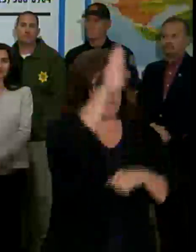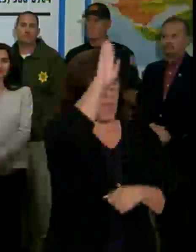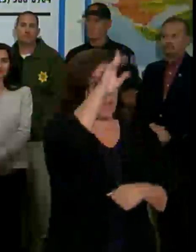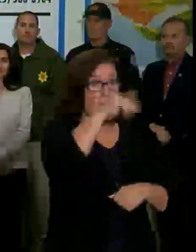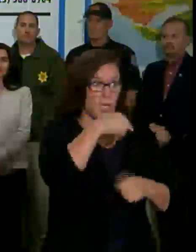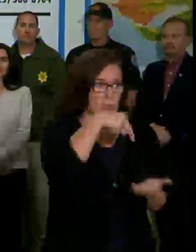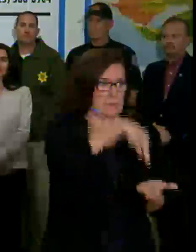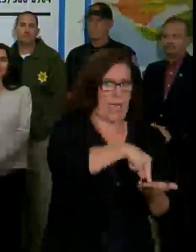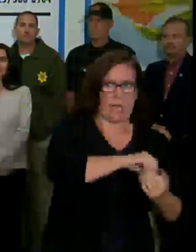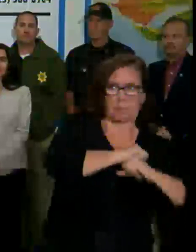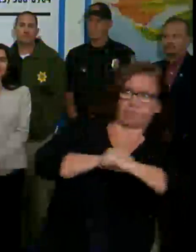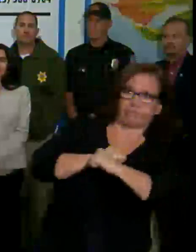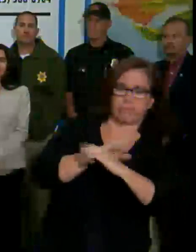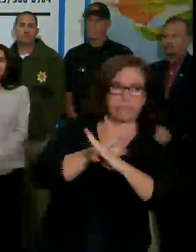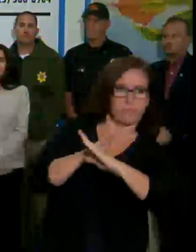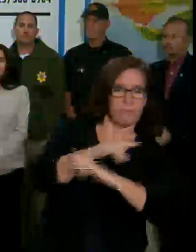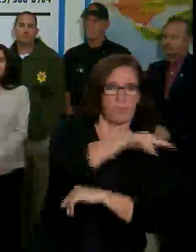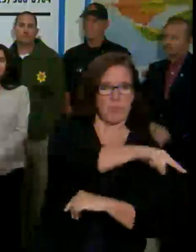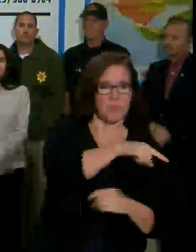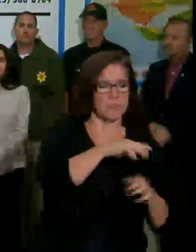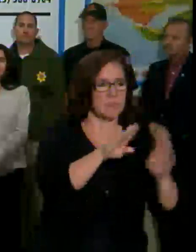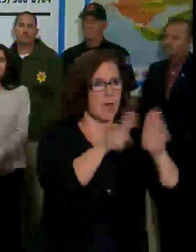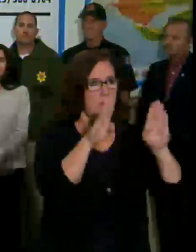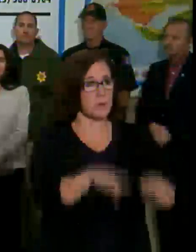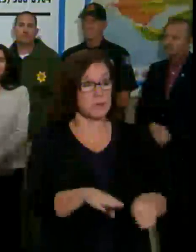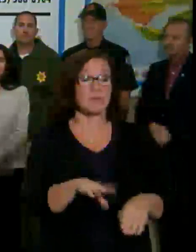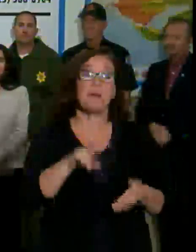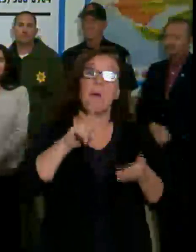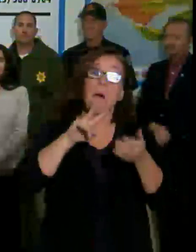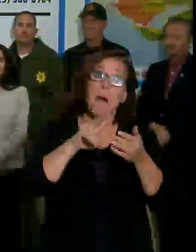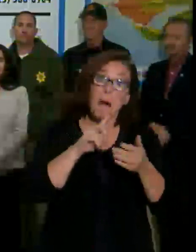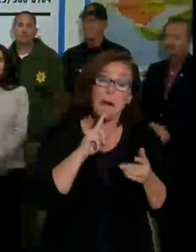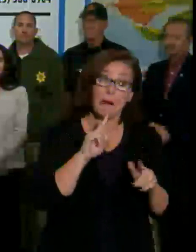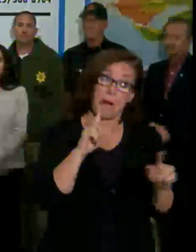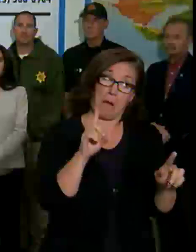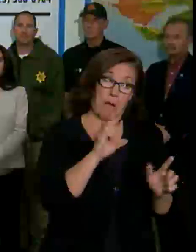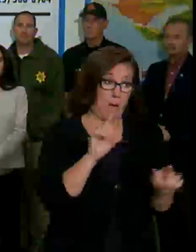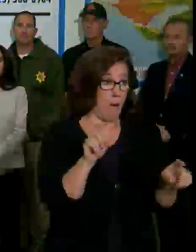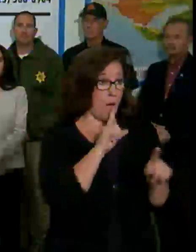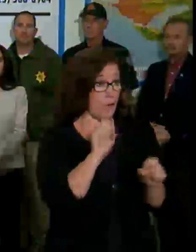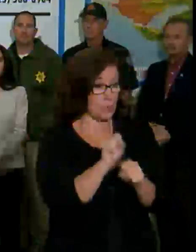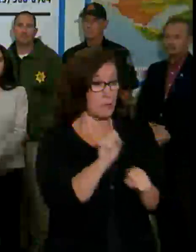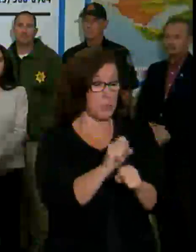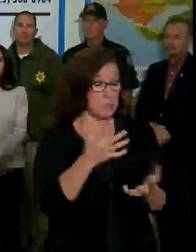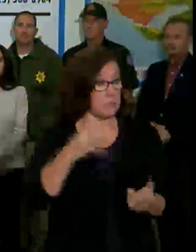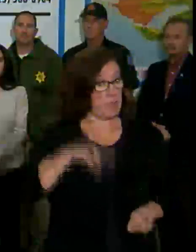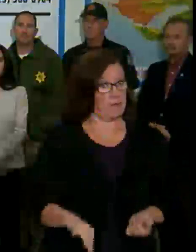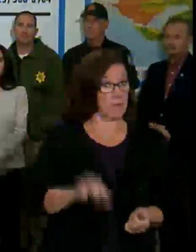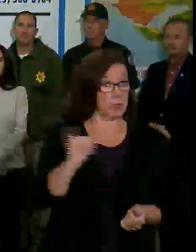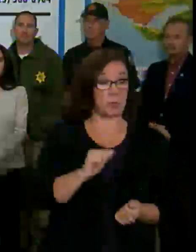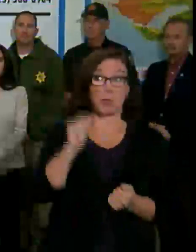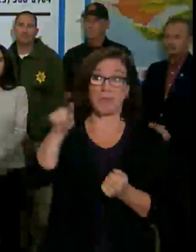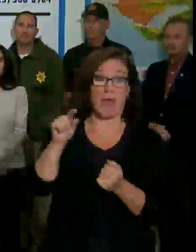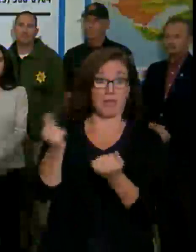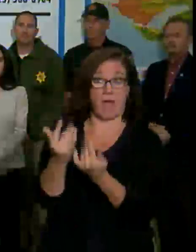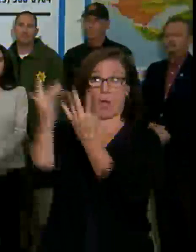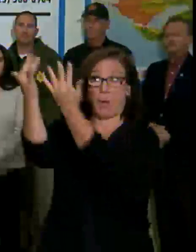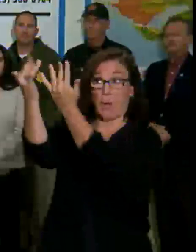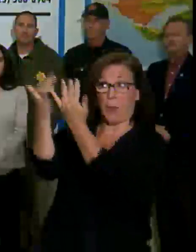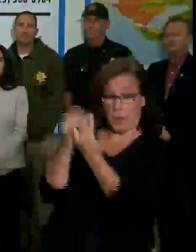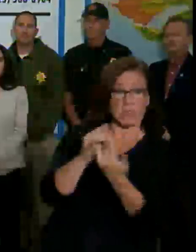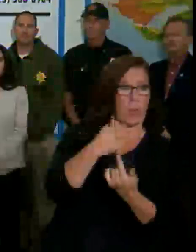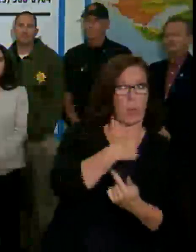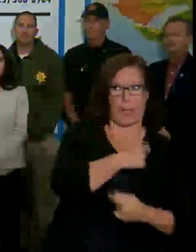the fire down to where we can access it and start putting direct fire line in that area. We also had a very successful day